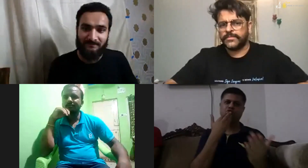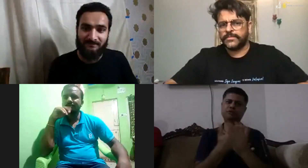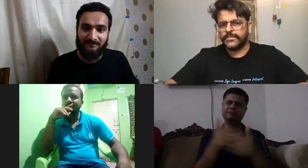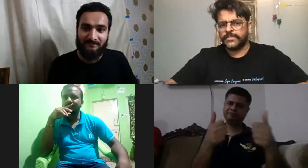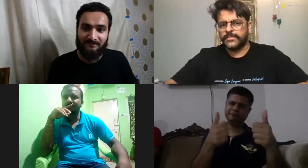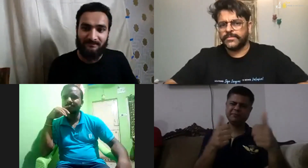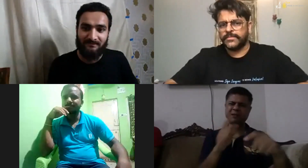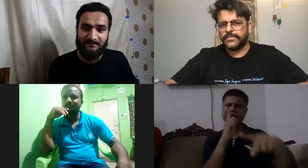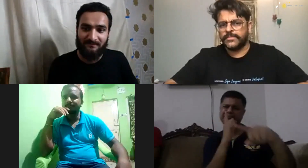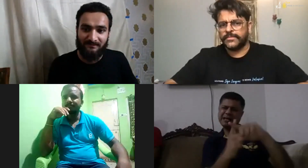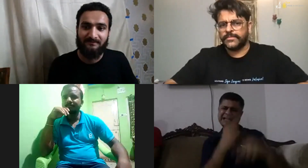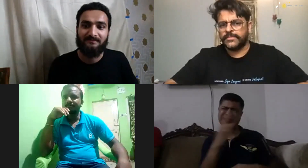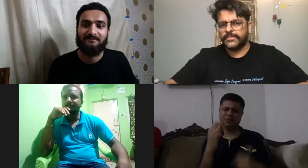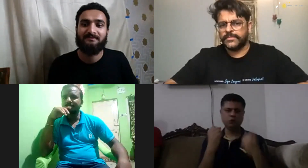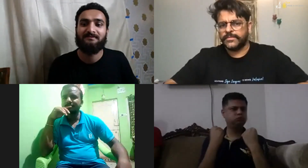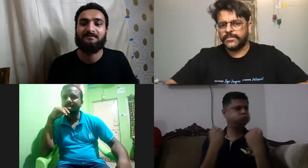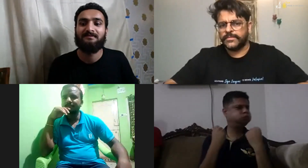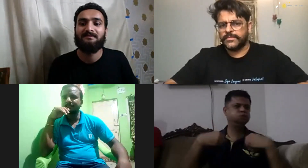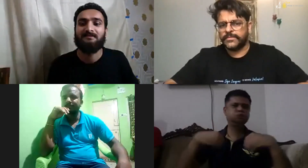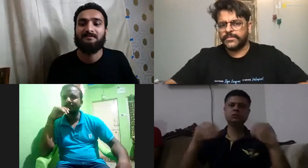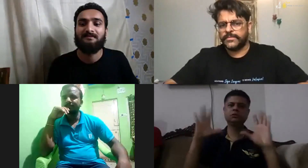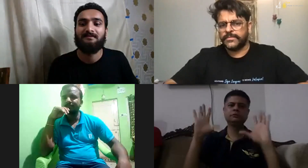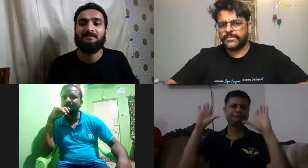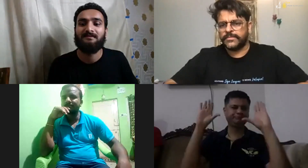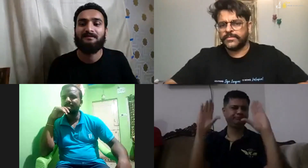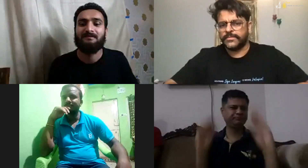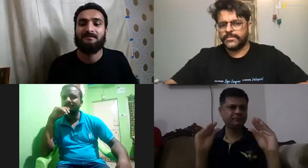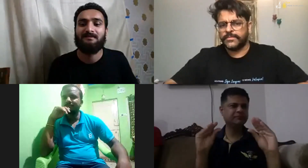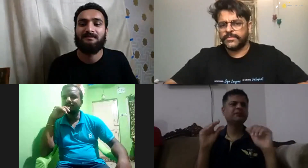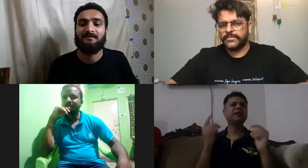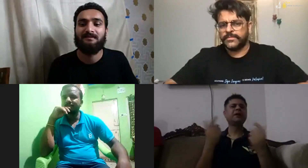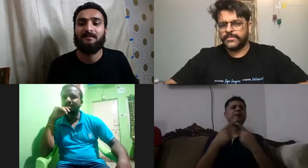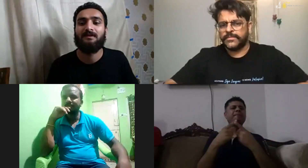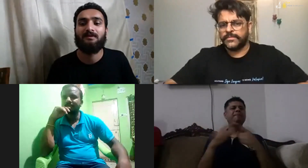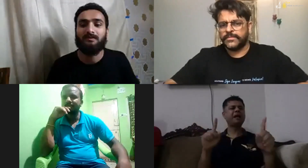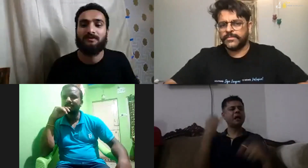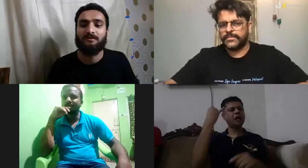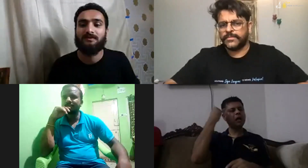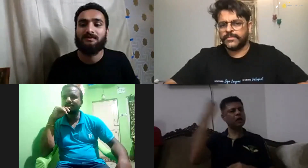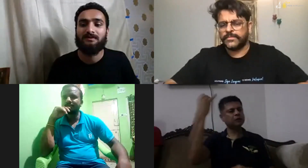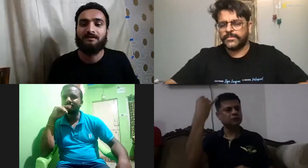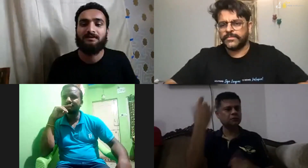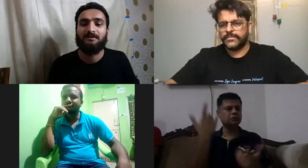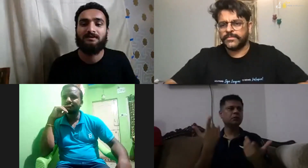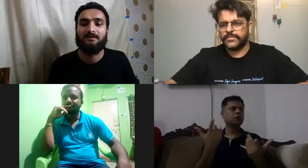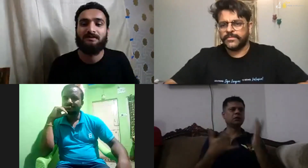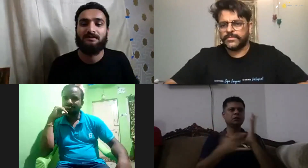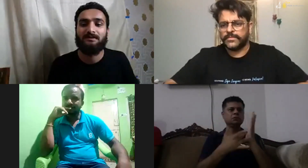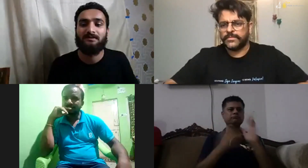The communication was good, WhatsApp marketing was good. But 2020, it became so difficult. Everything